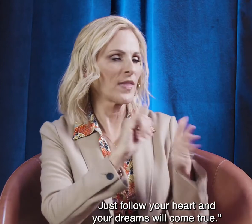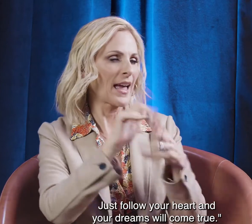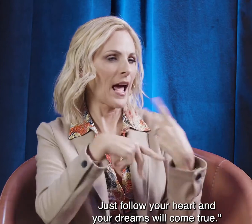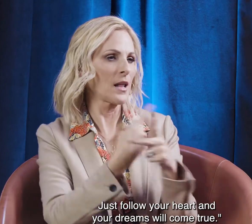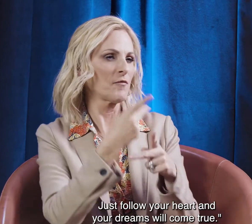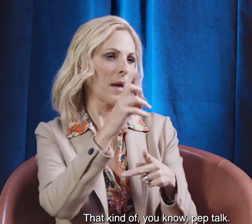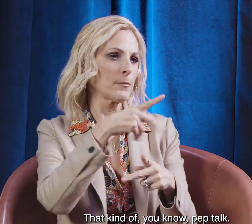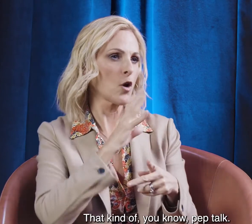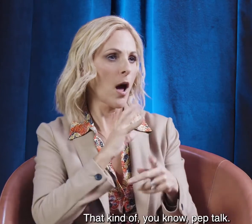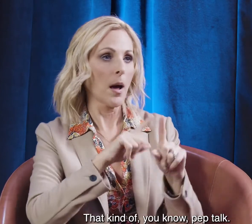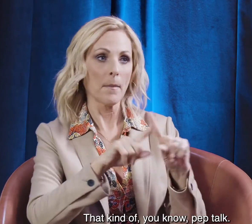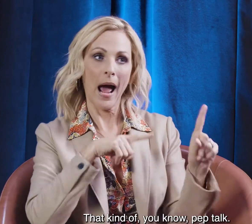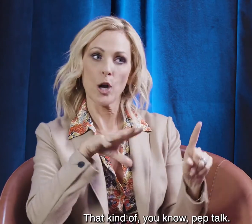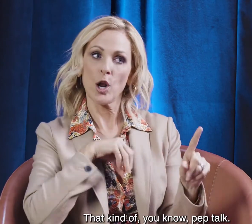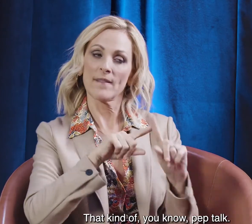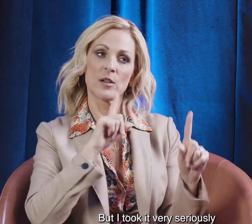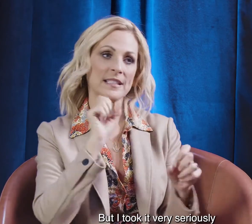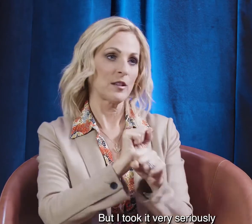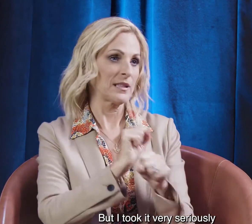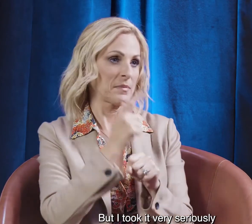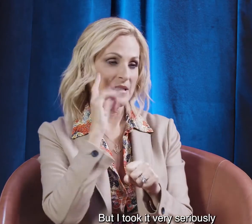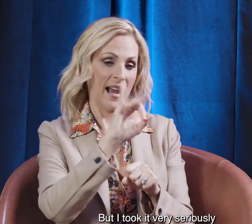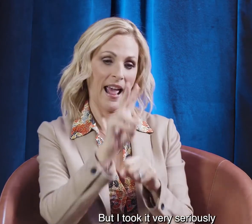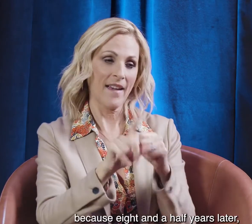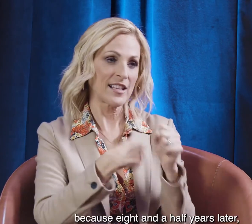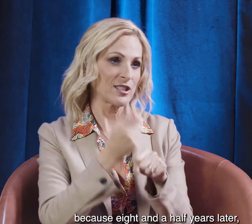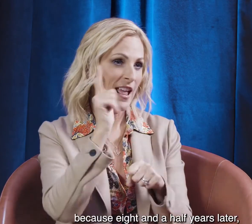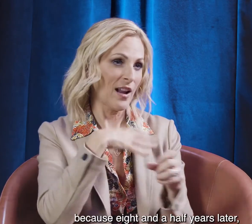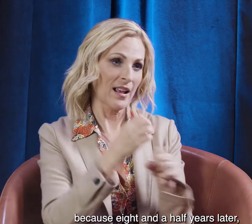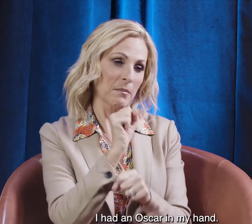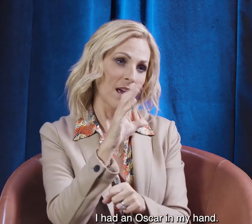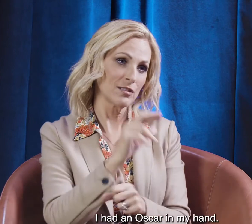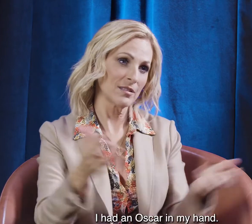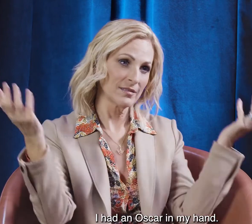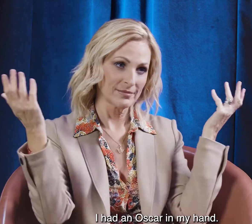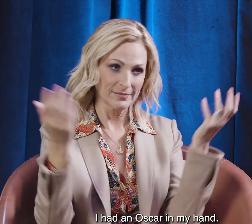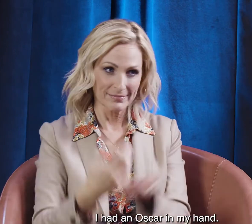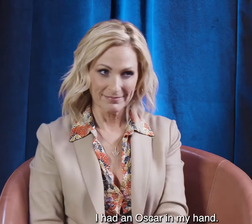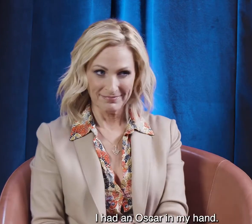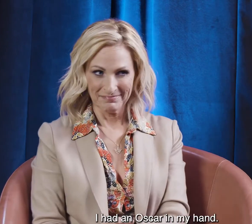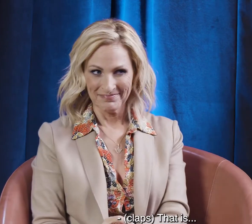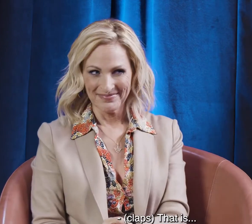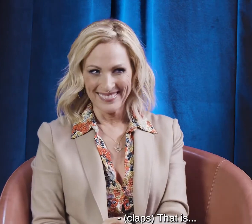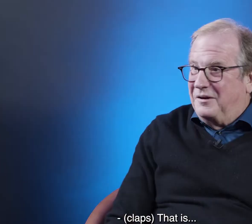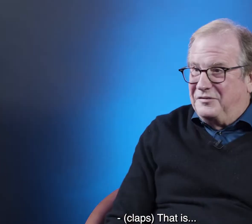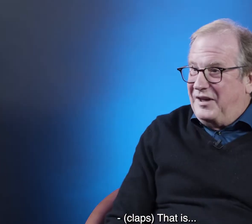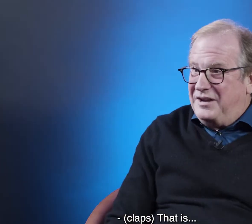true." That kind of, you know, pep talk. Yeah. But I took it very seriously because 8.5 years later, I had an Oscar in my hand. That is...